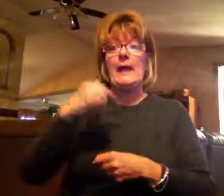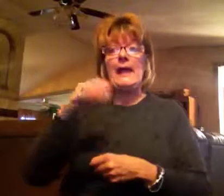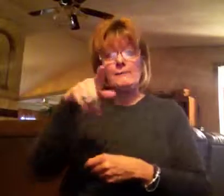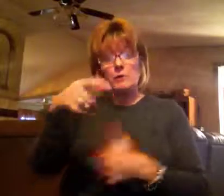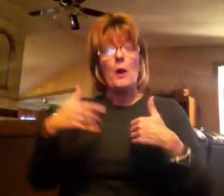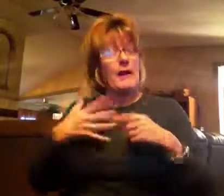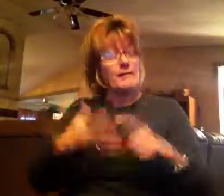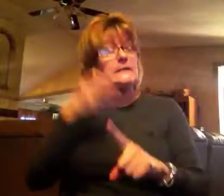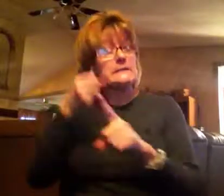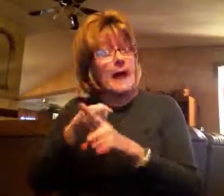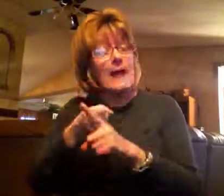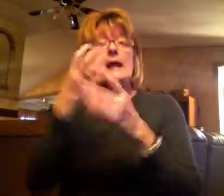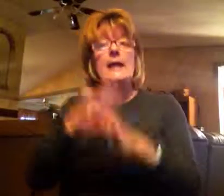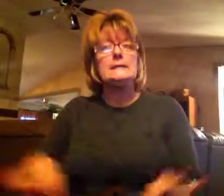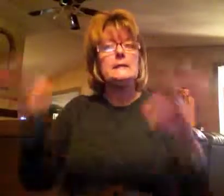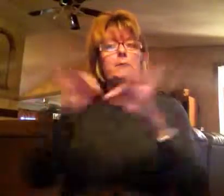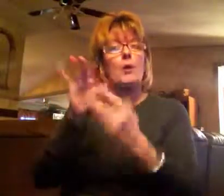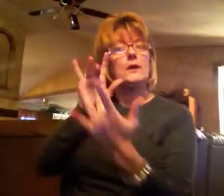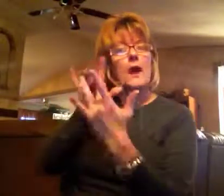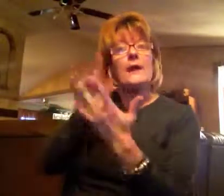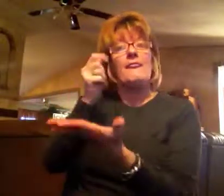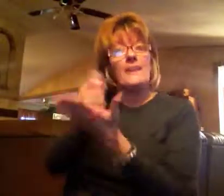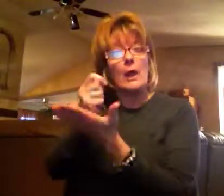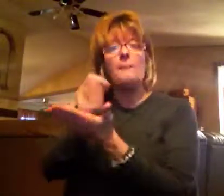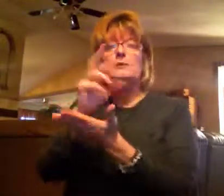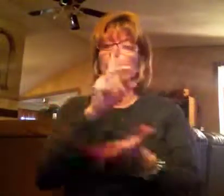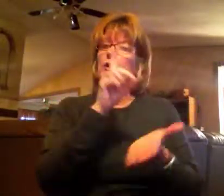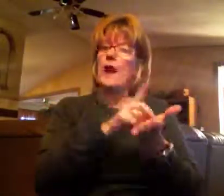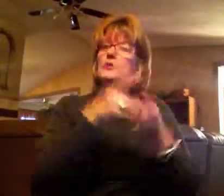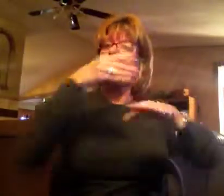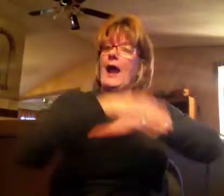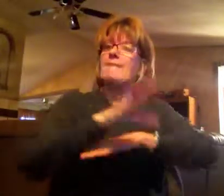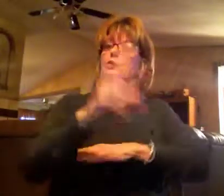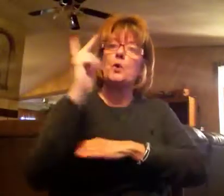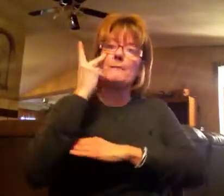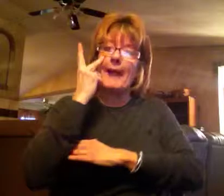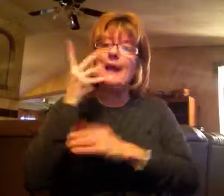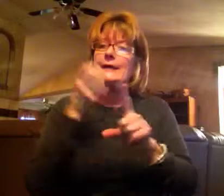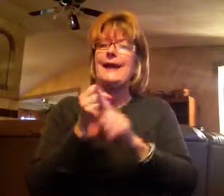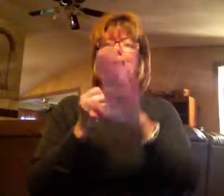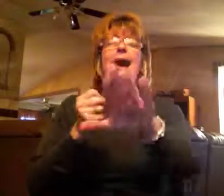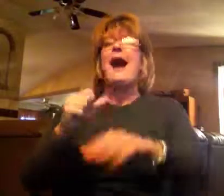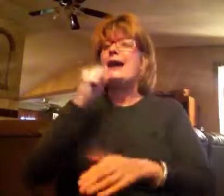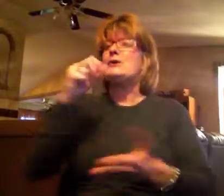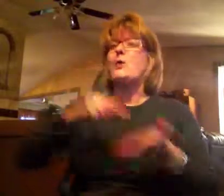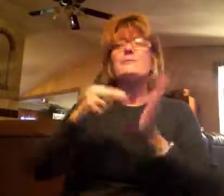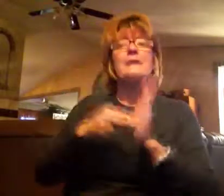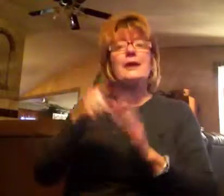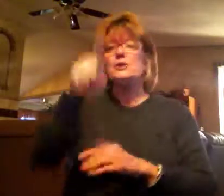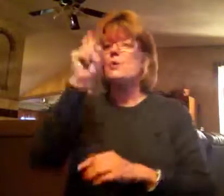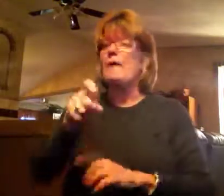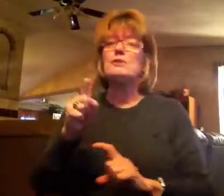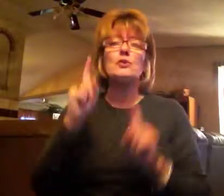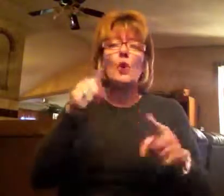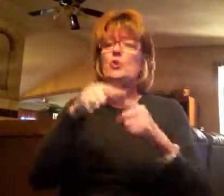important to contact a therapist or doctor shortly after. Now, don't get me wrong here. I'm not telling you to commit yourself to years of therapy for